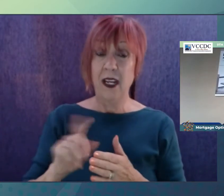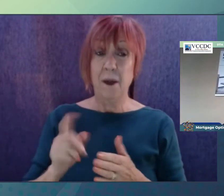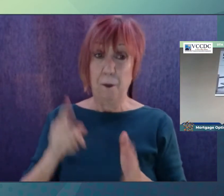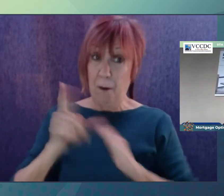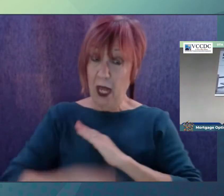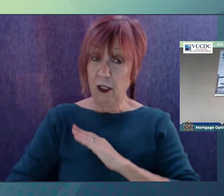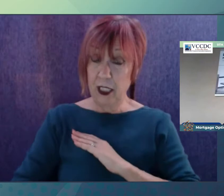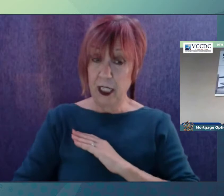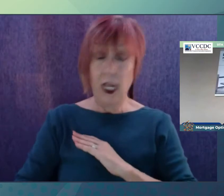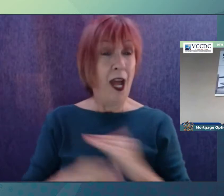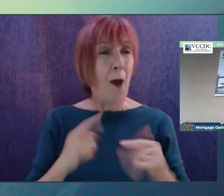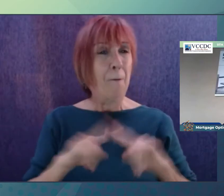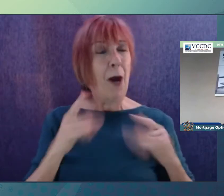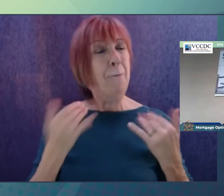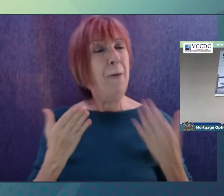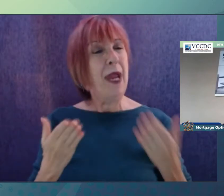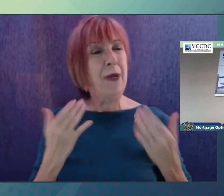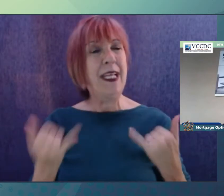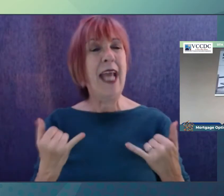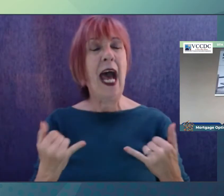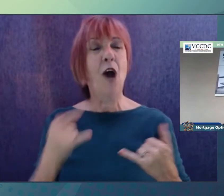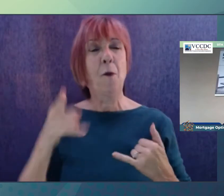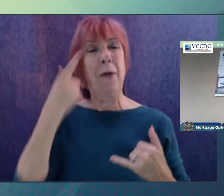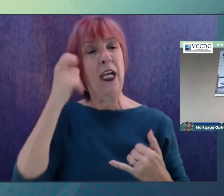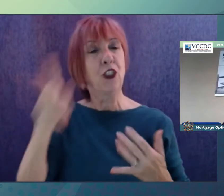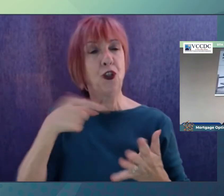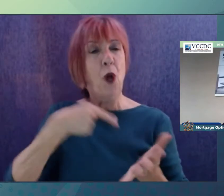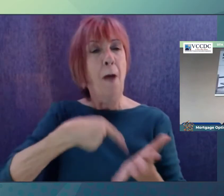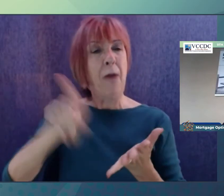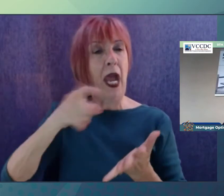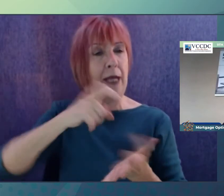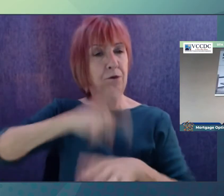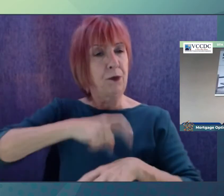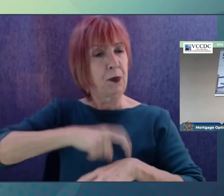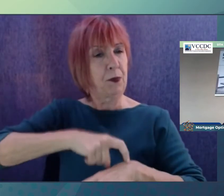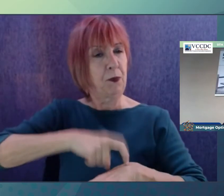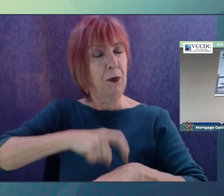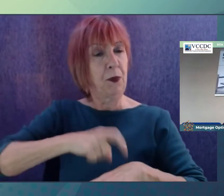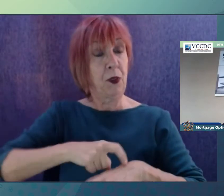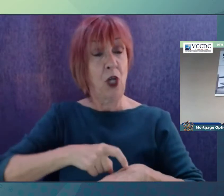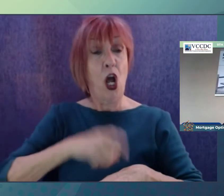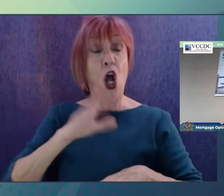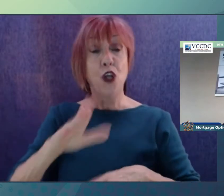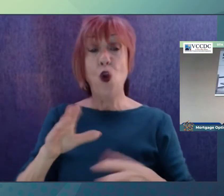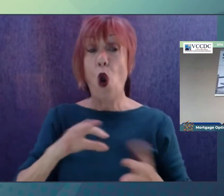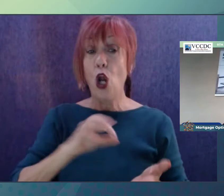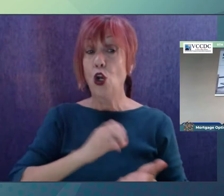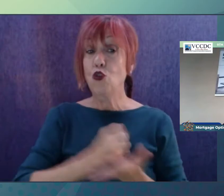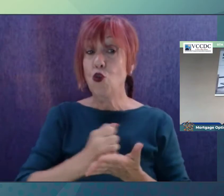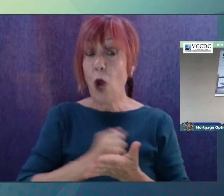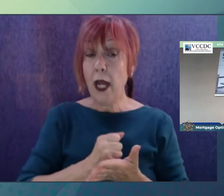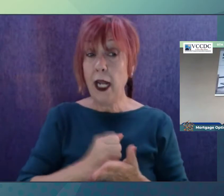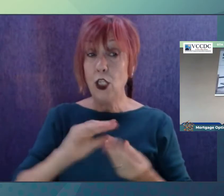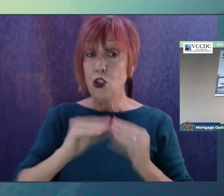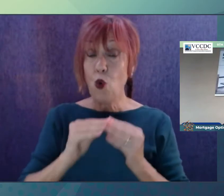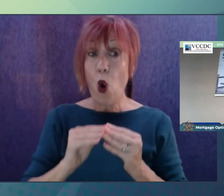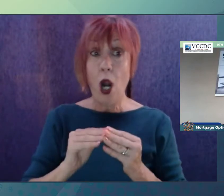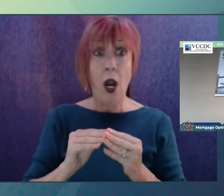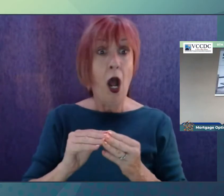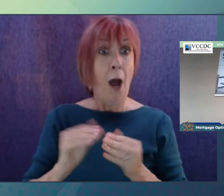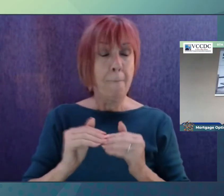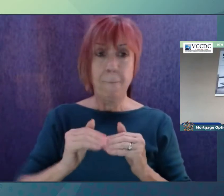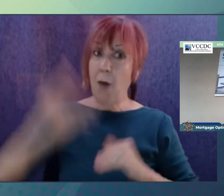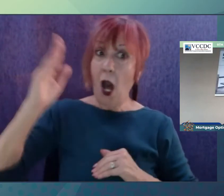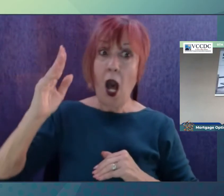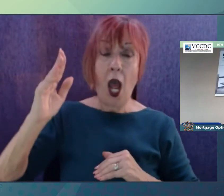balances, perhaps even regularly sending in your payments before the due date. Your ability to pay back the loan on time is one of the biggest factors in